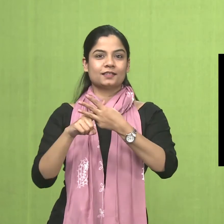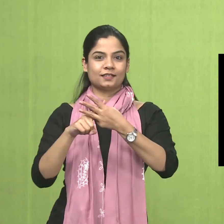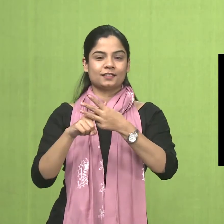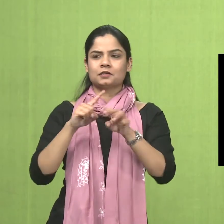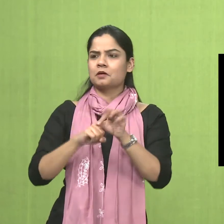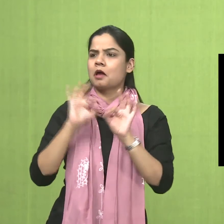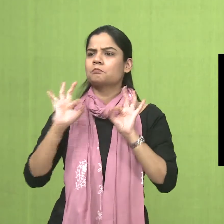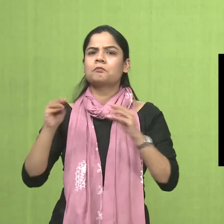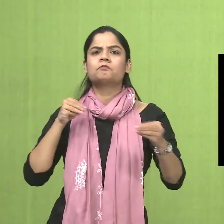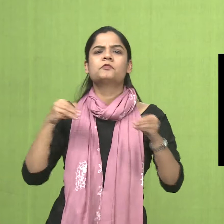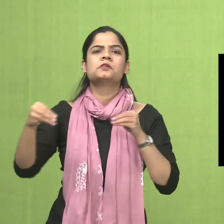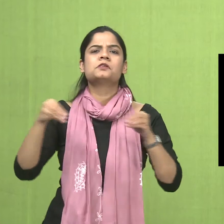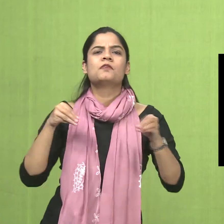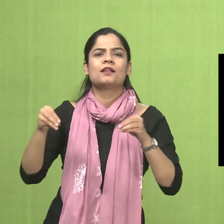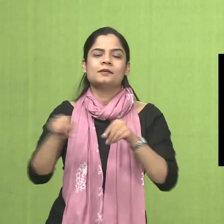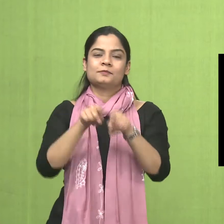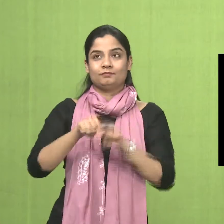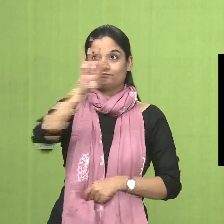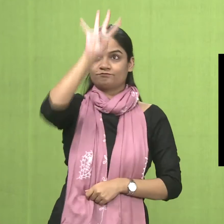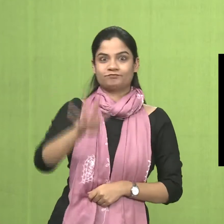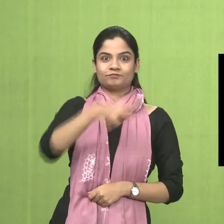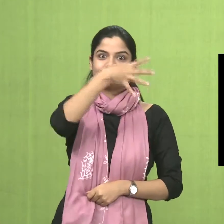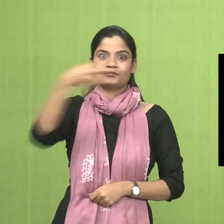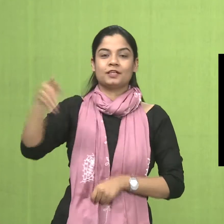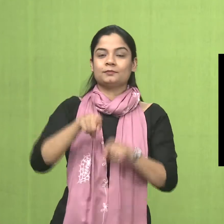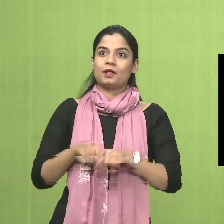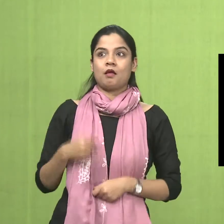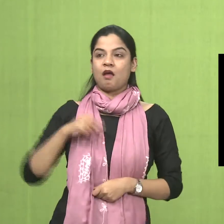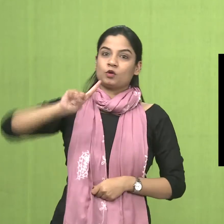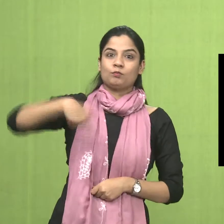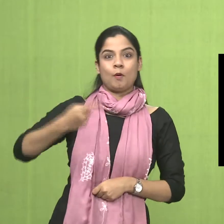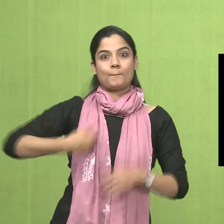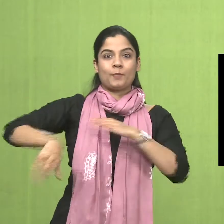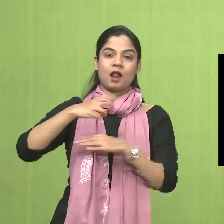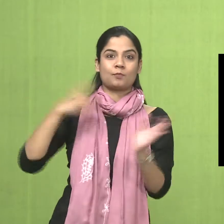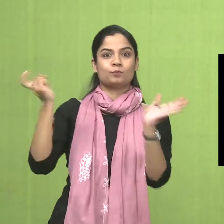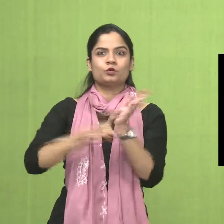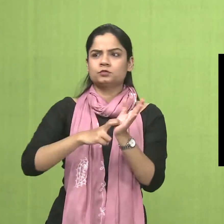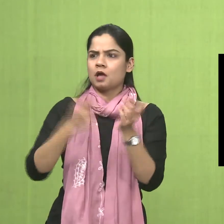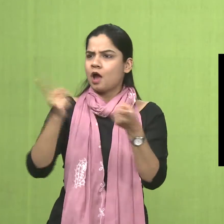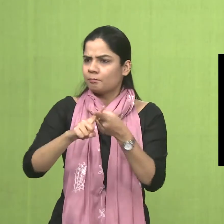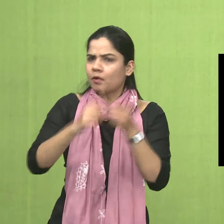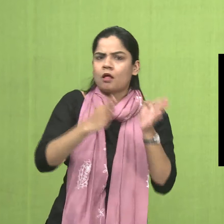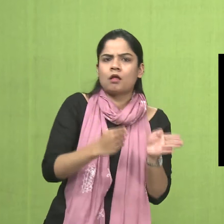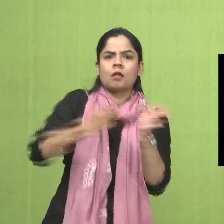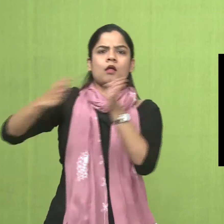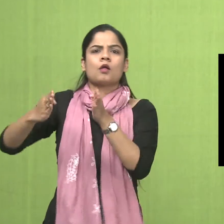circumstances. A person who is flexible, doesn't have a fixed schedule and is okay to be